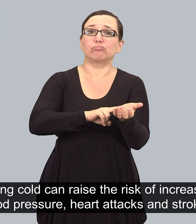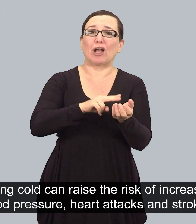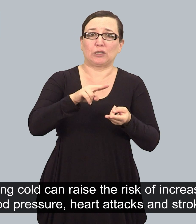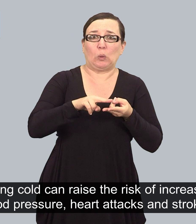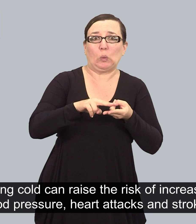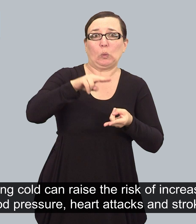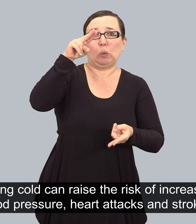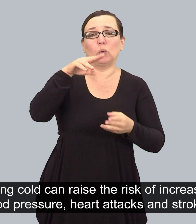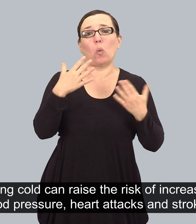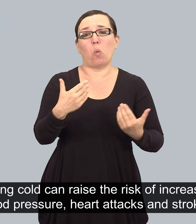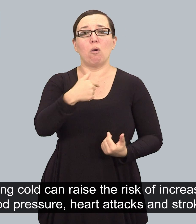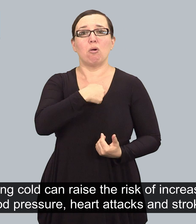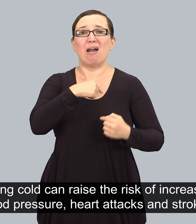and strokes.